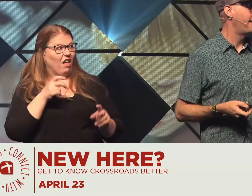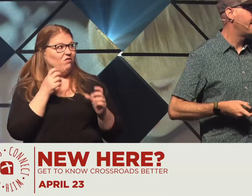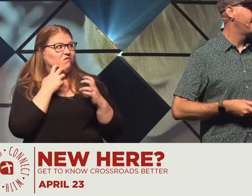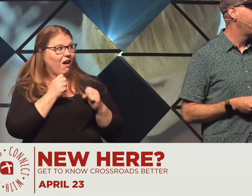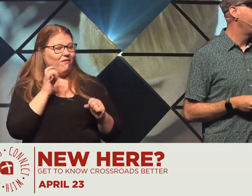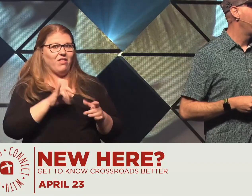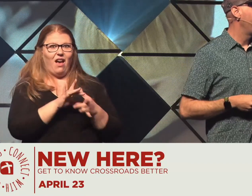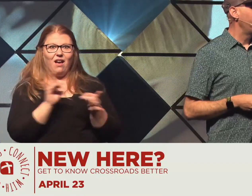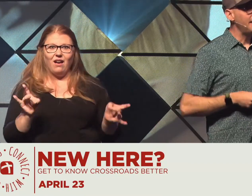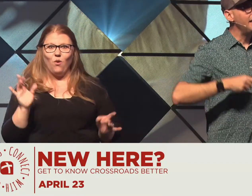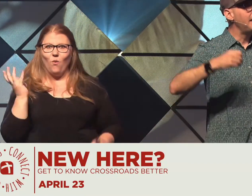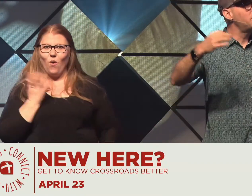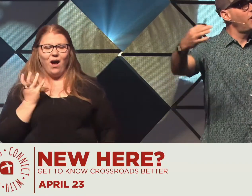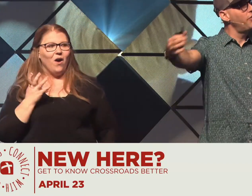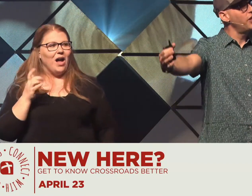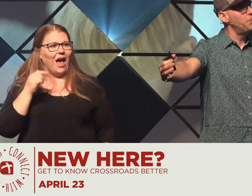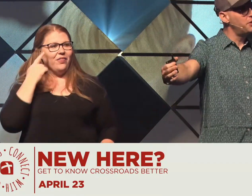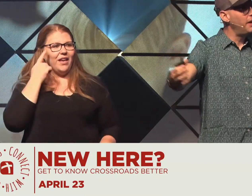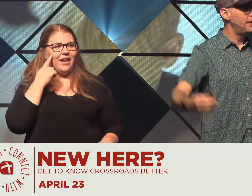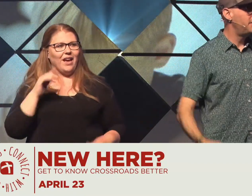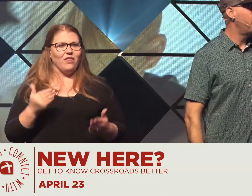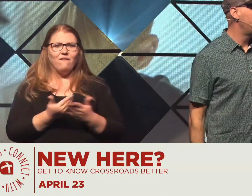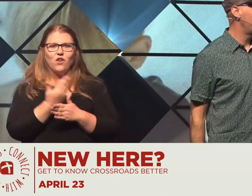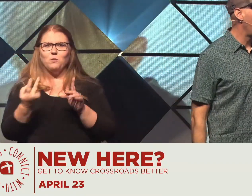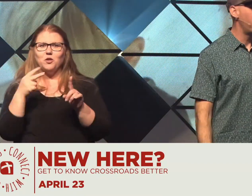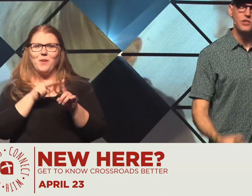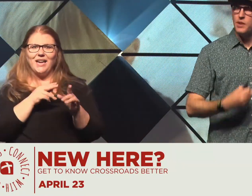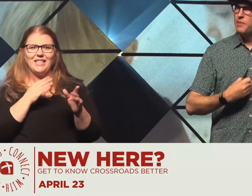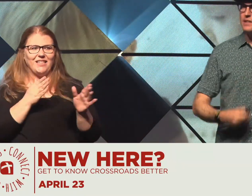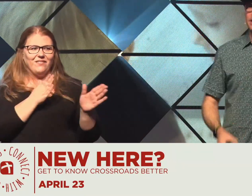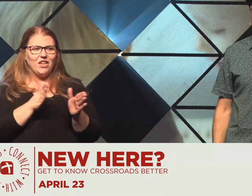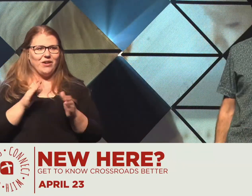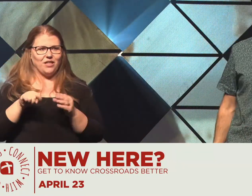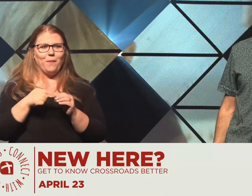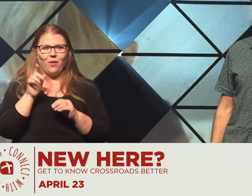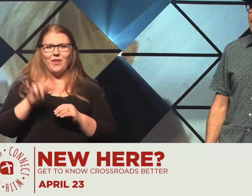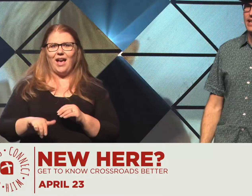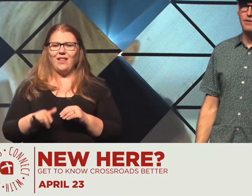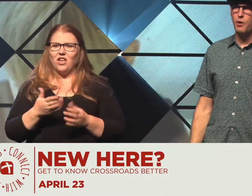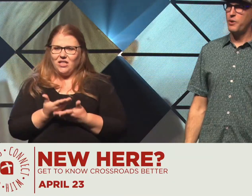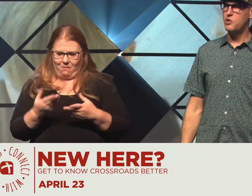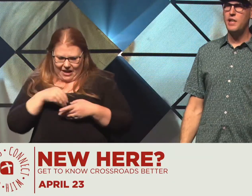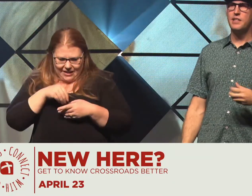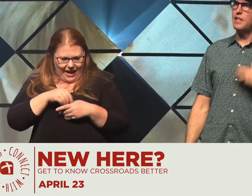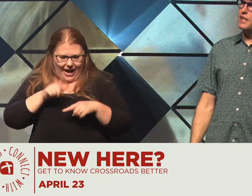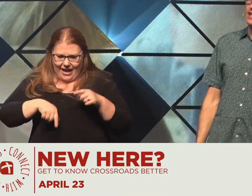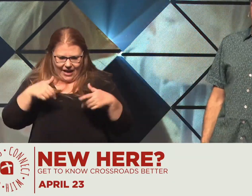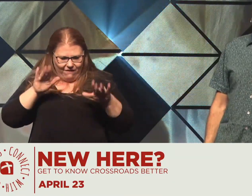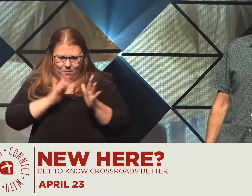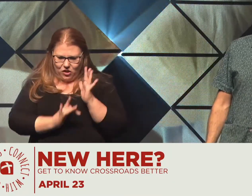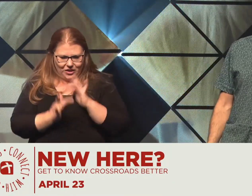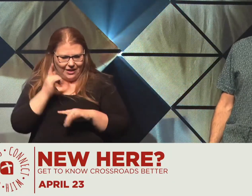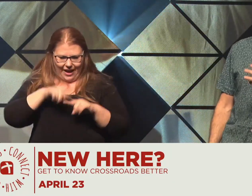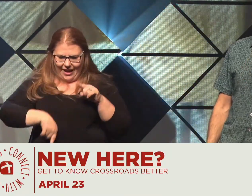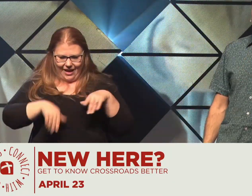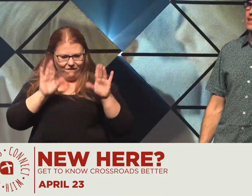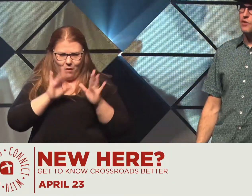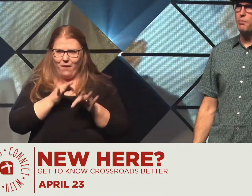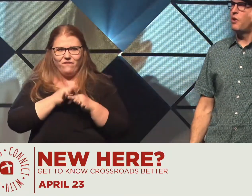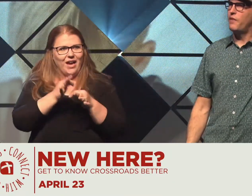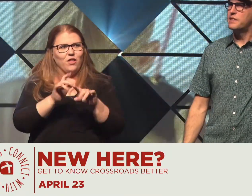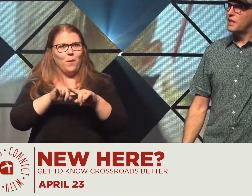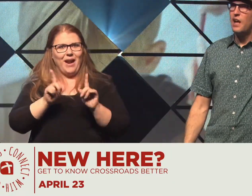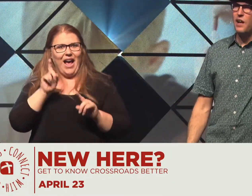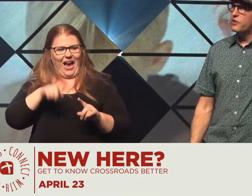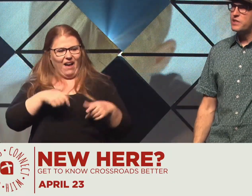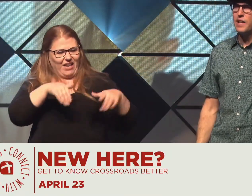stealing that. Because I think that's what our Fresh Perspective series is about. There's something inside of you that's just, I can't give up on Jesus. I can't give up on faith, but I have to give up